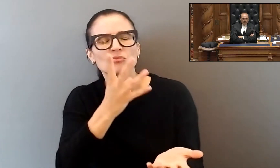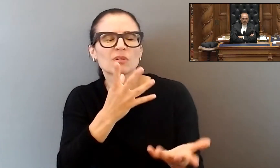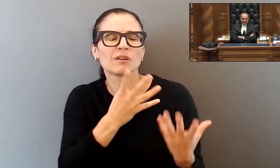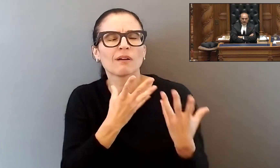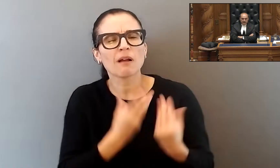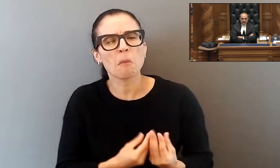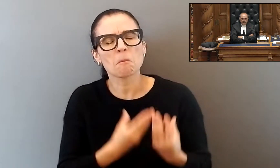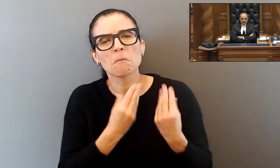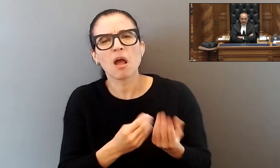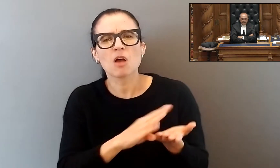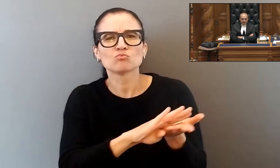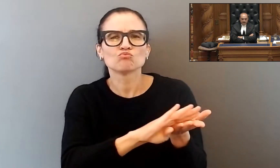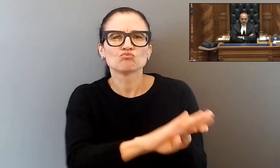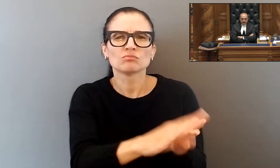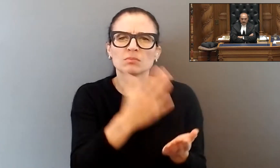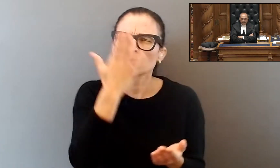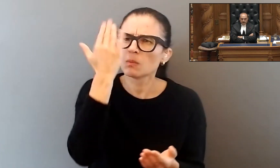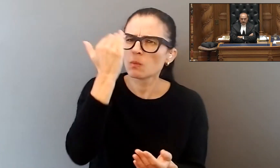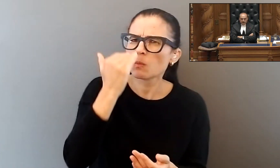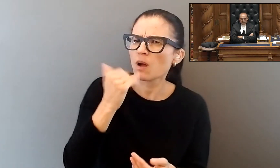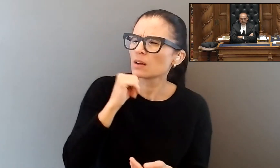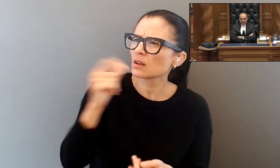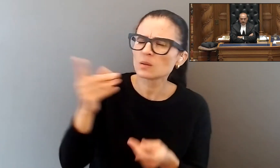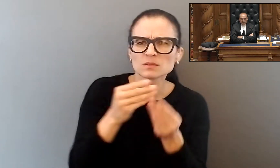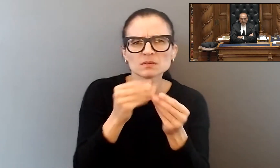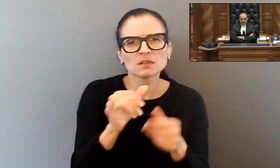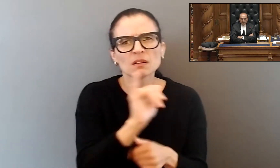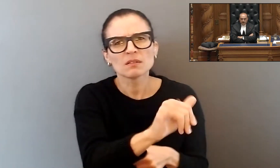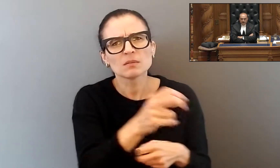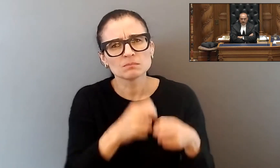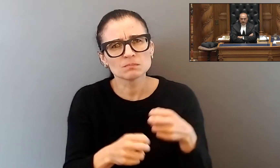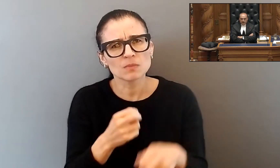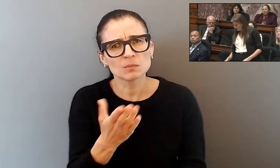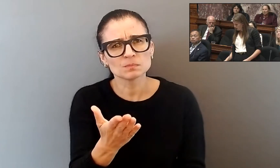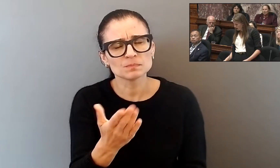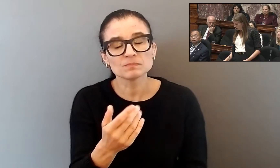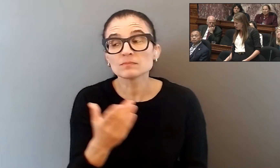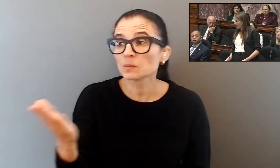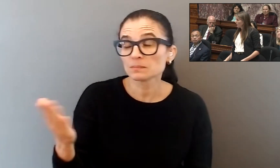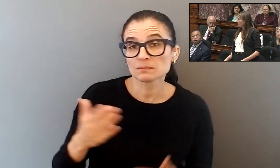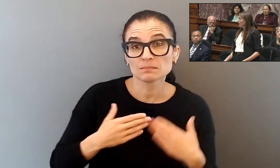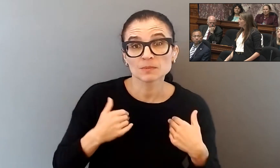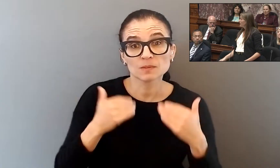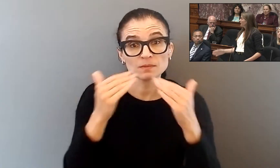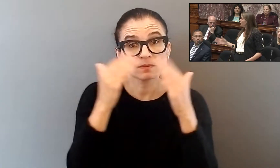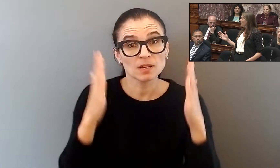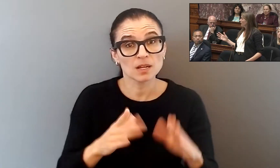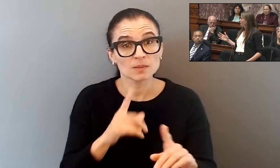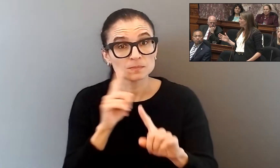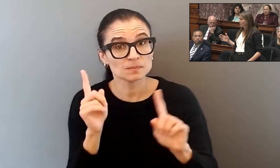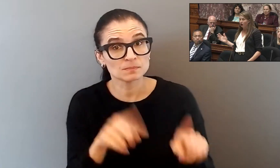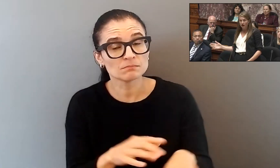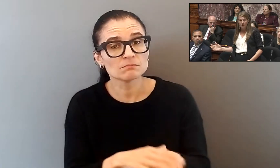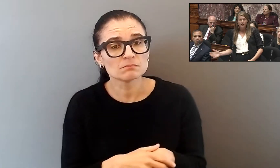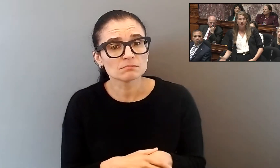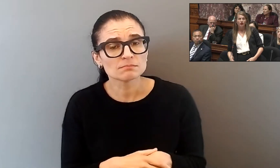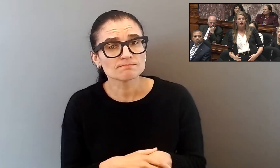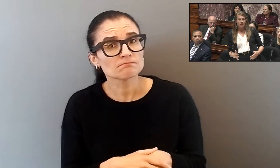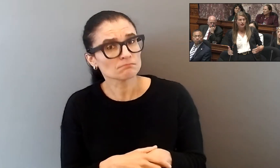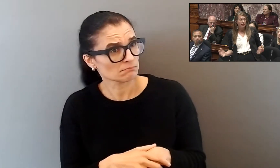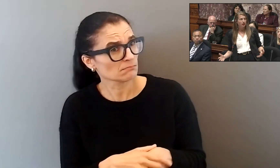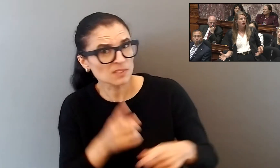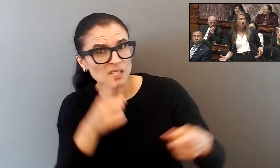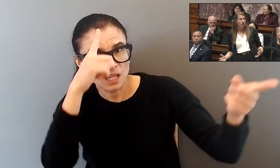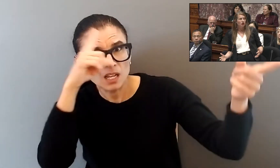Minister of Housing. Thanks for the question. I absolutely agree that we need to make sure housing is not for profit and